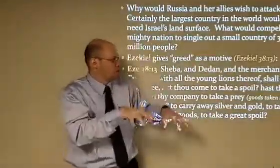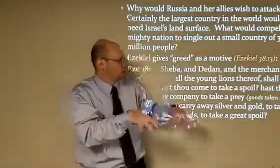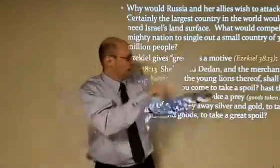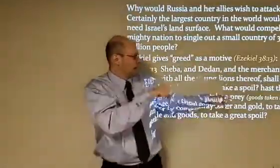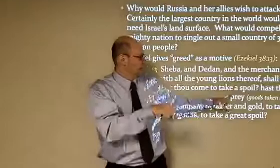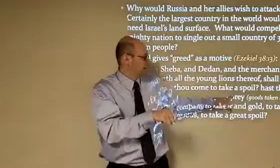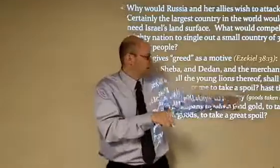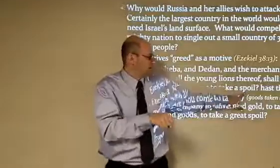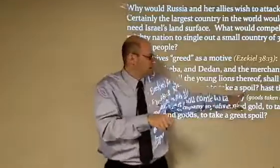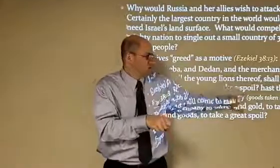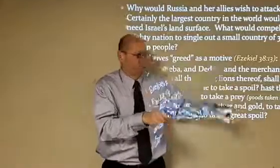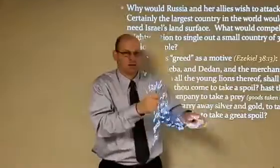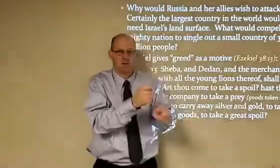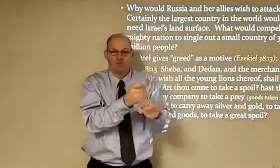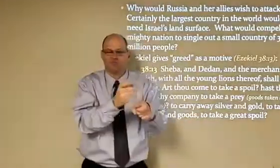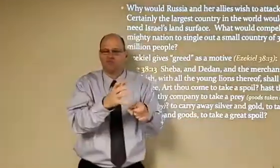art thou come to take spoil?